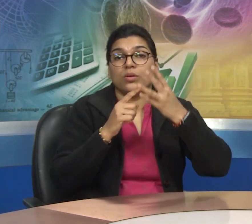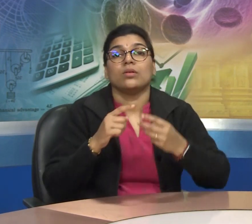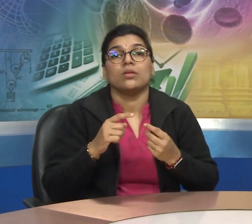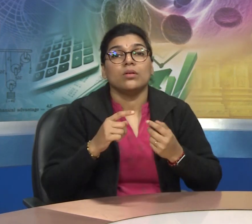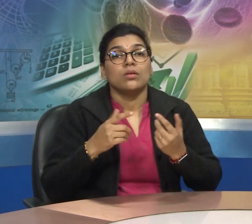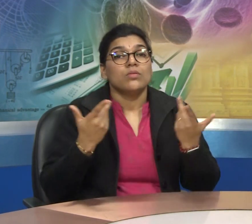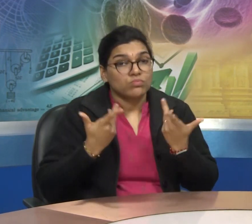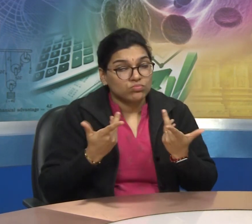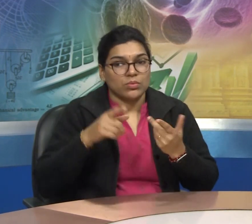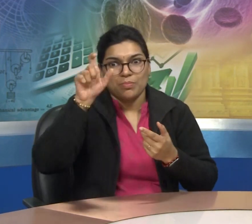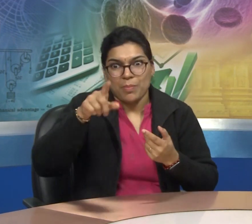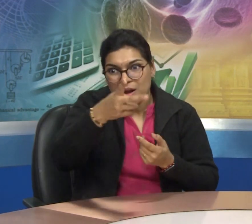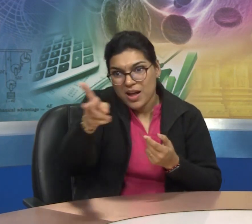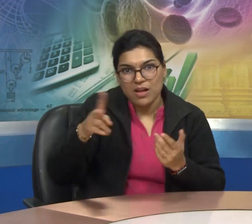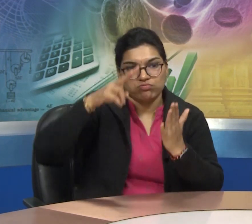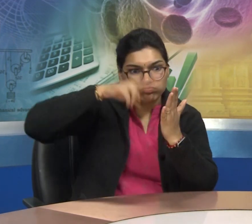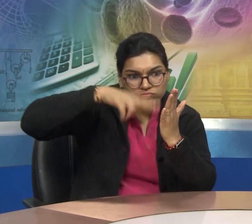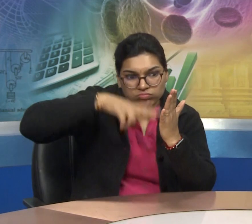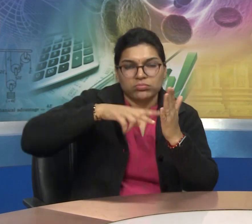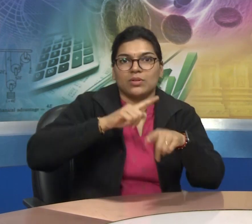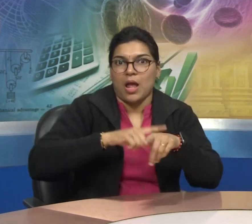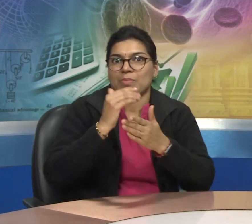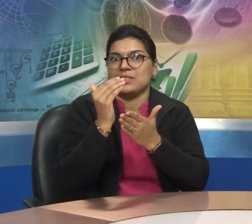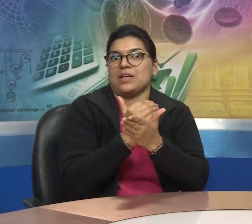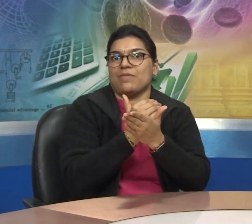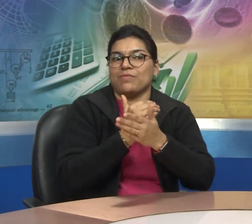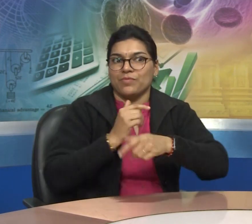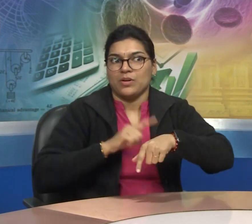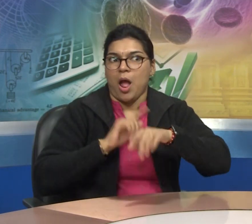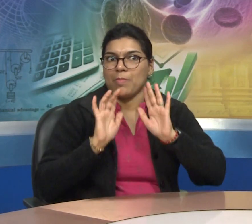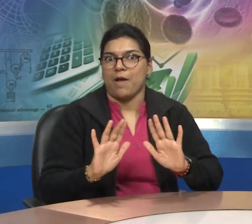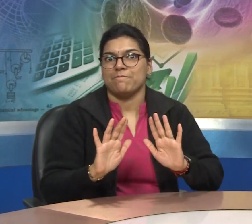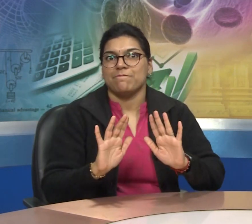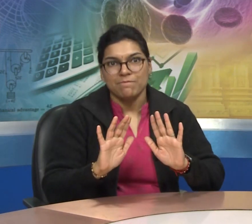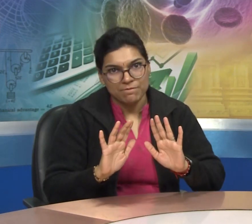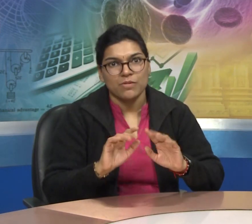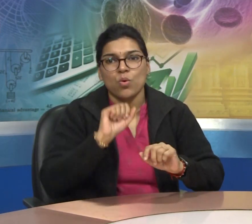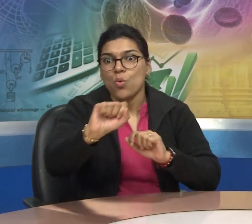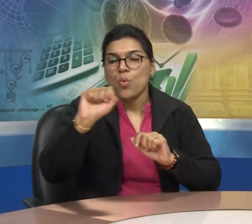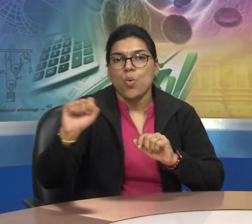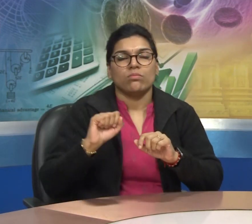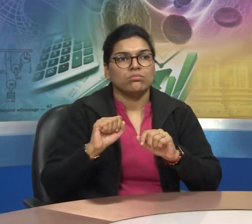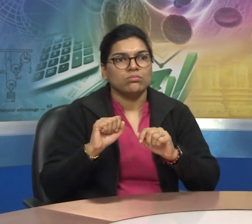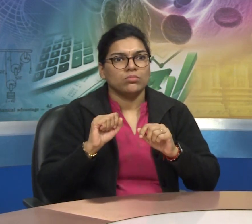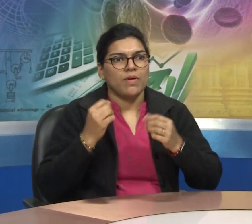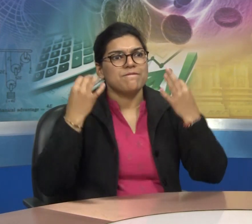Fourth law of the library science says Save the time of the reader.